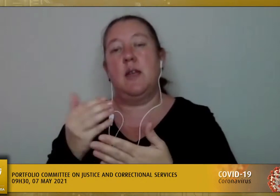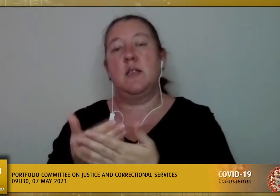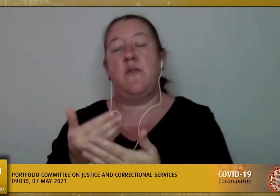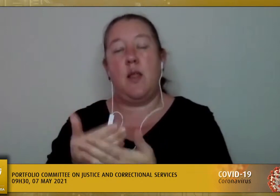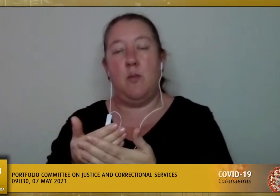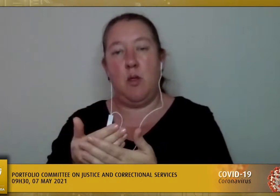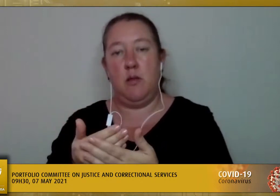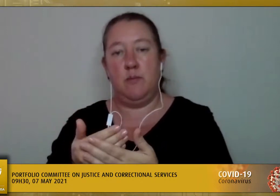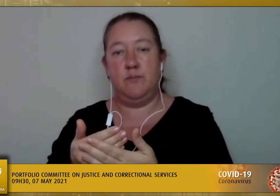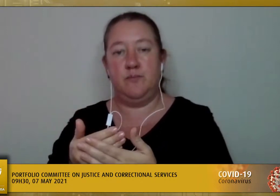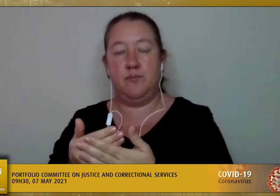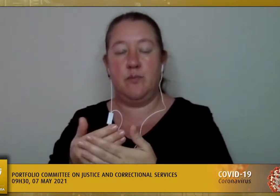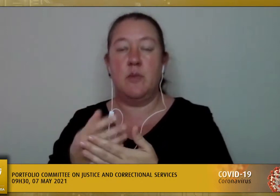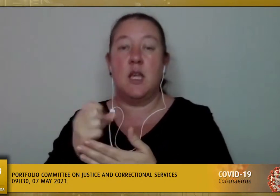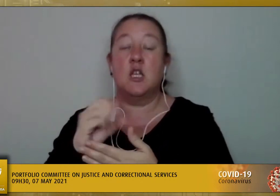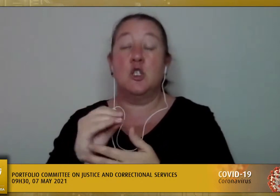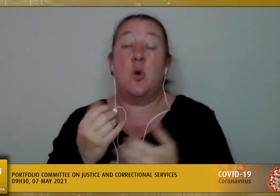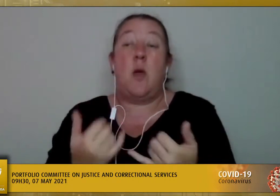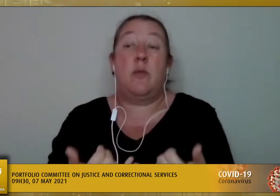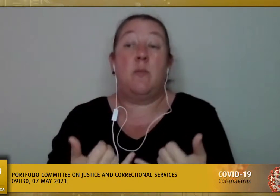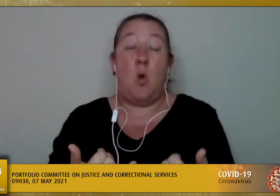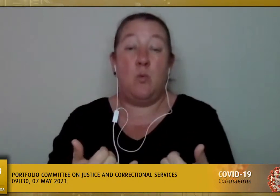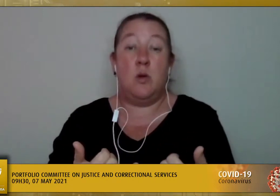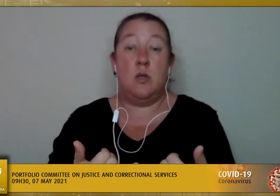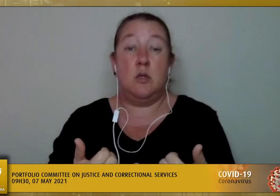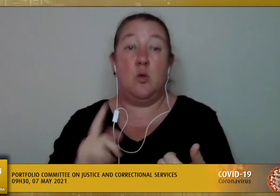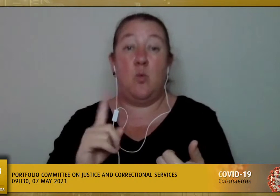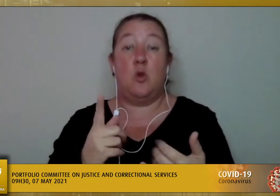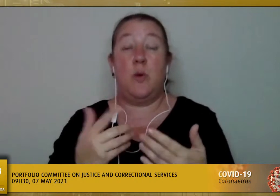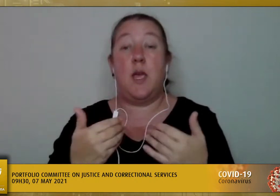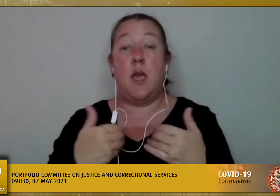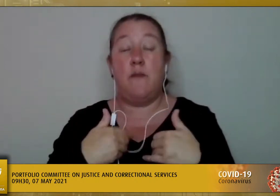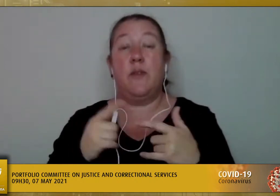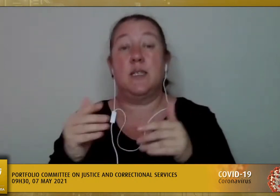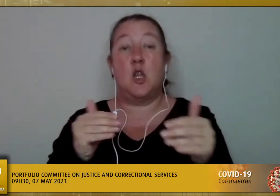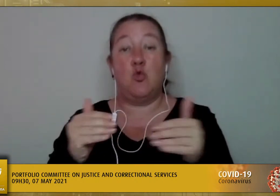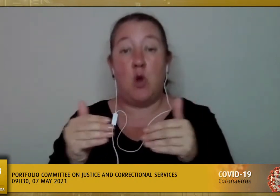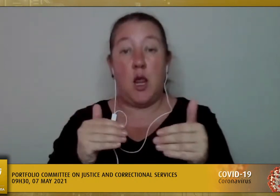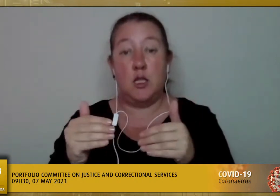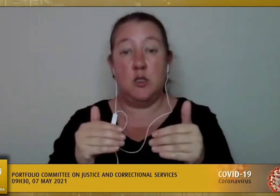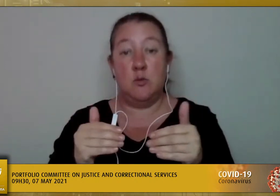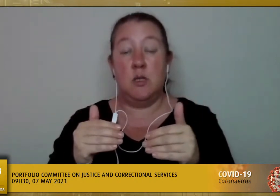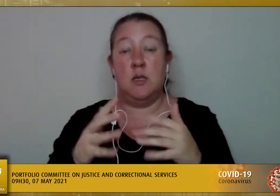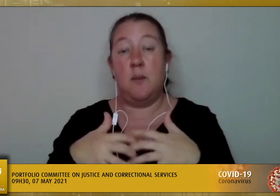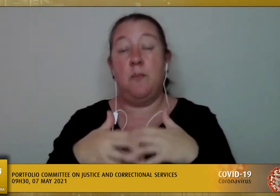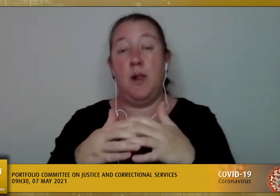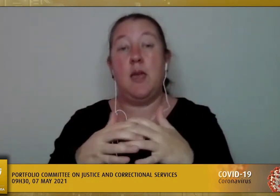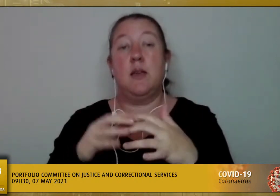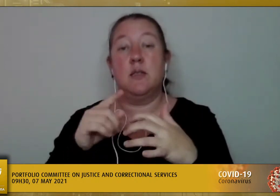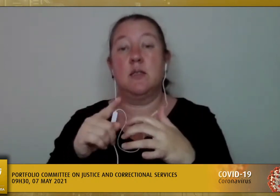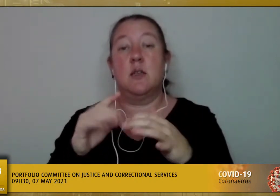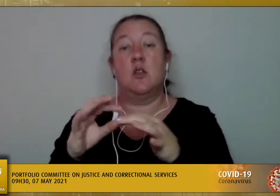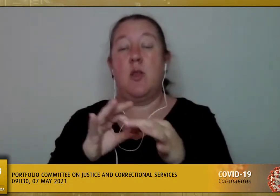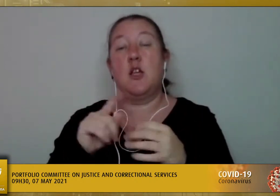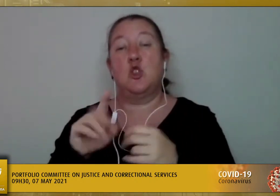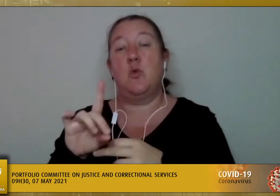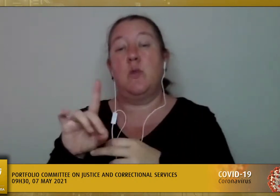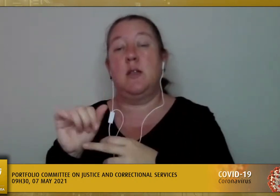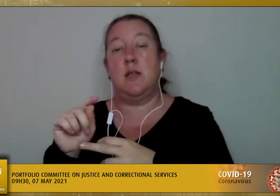and so at the moment uh what we have is an arrangement in in place in relation to the data